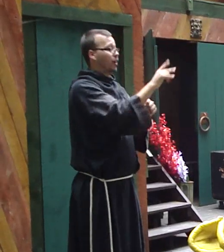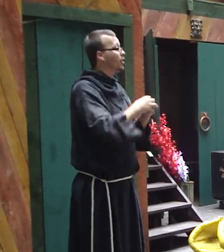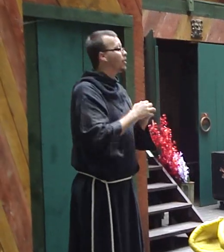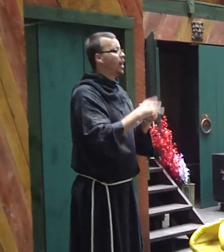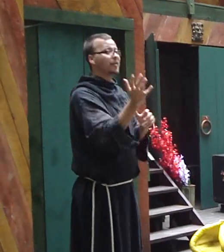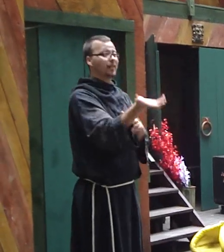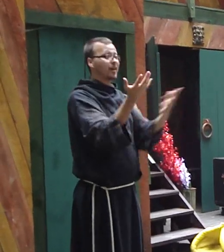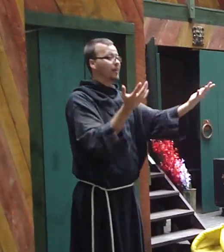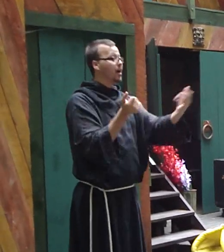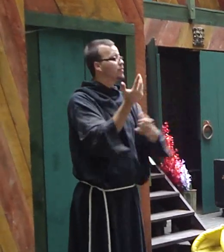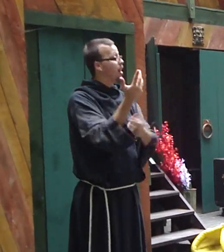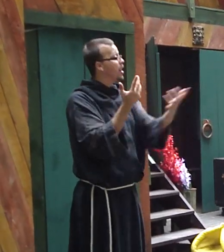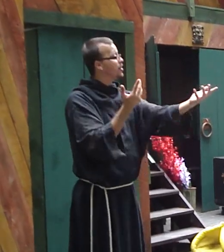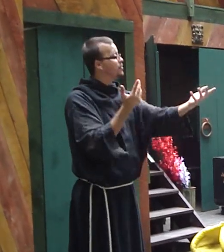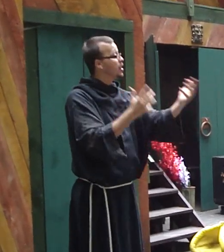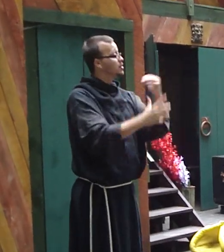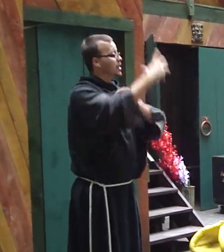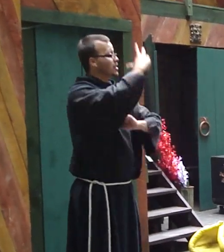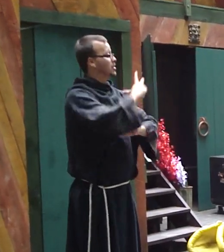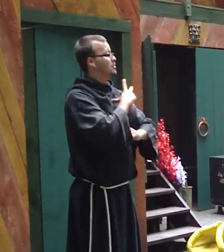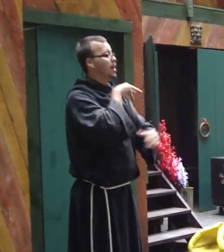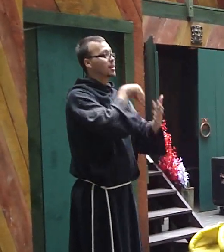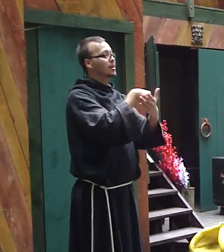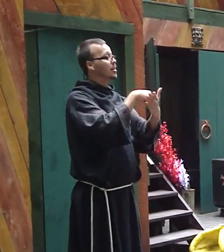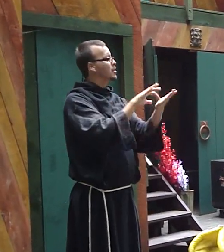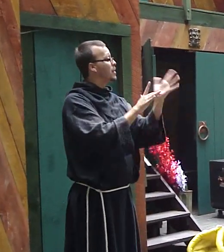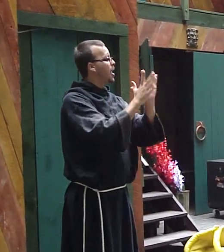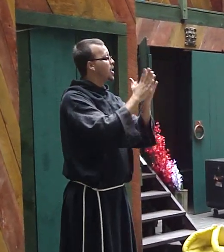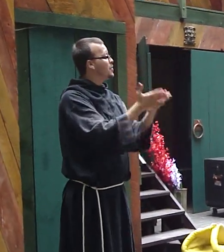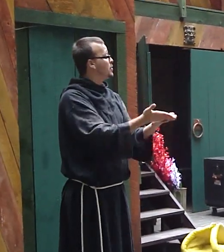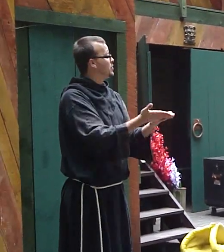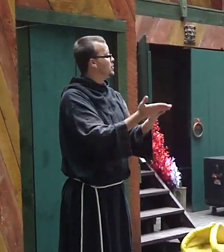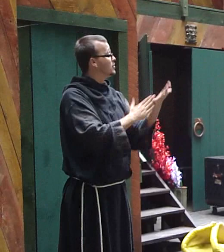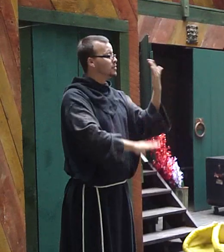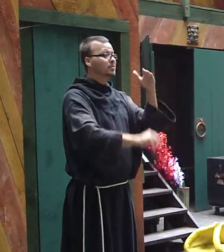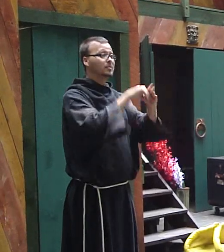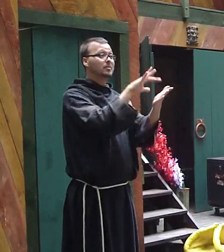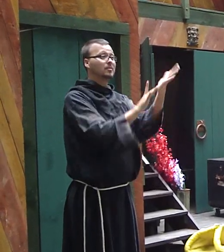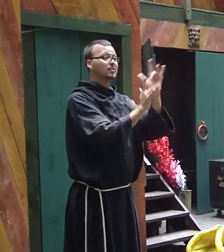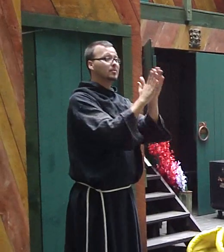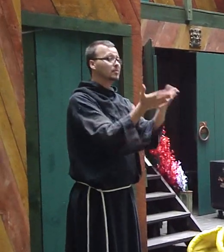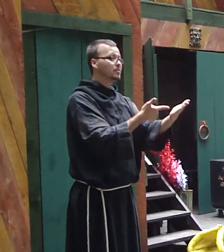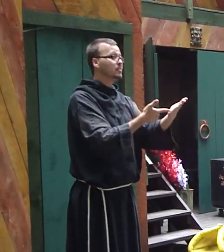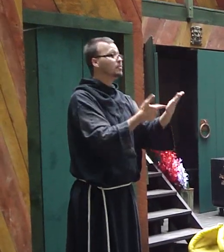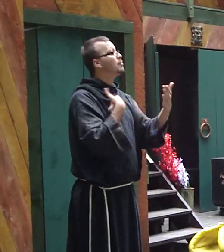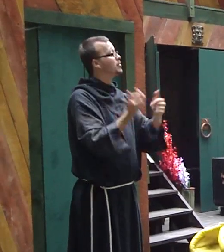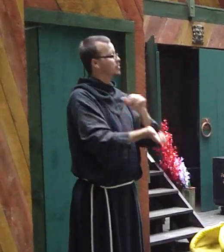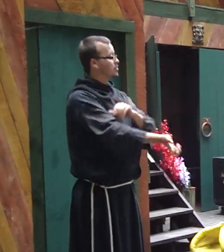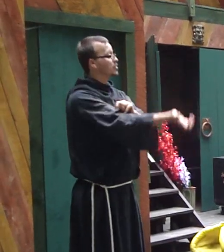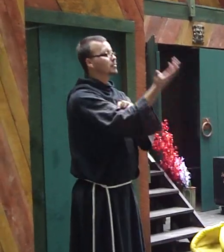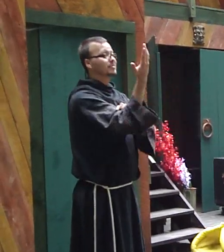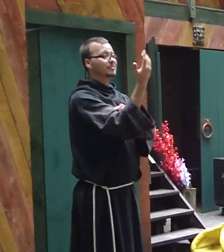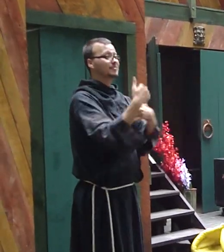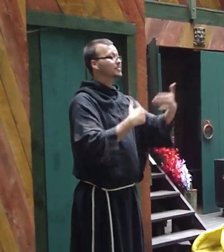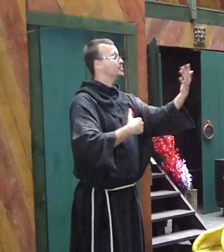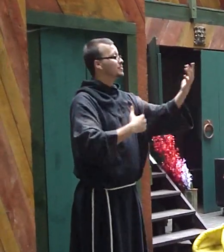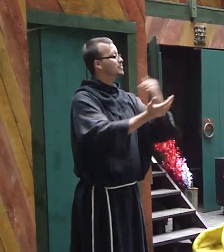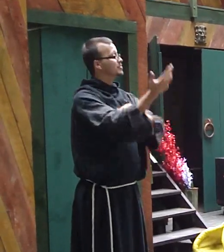were five constipated men in the Bible. In the Bible, there